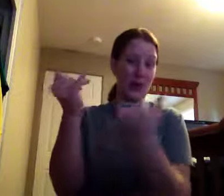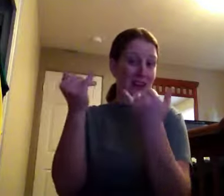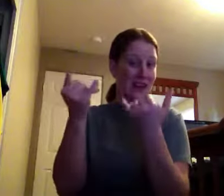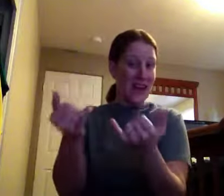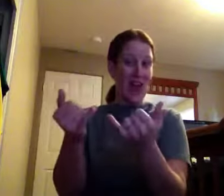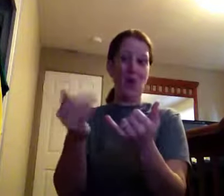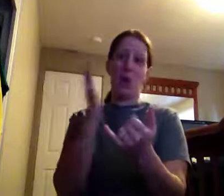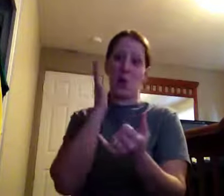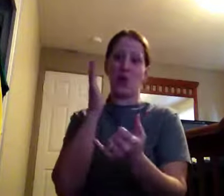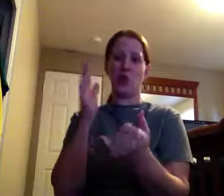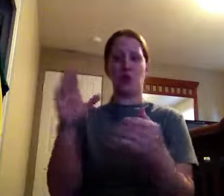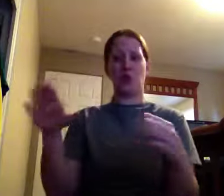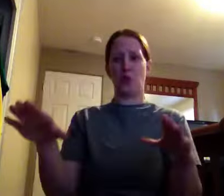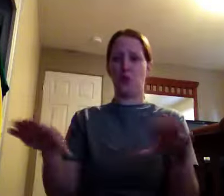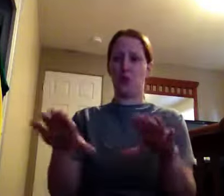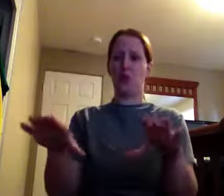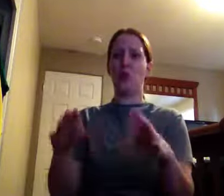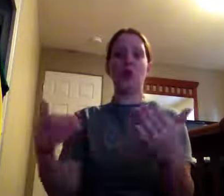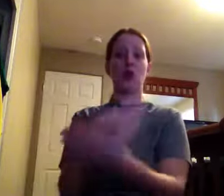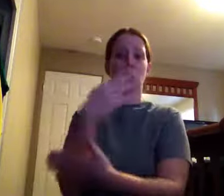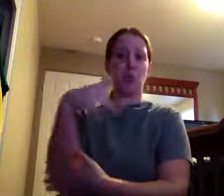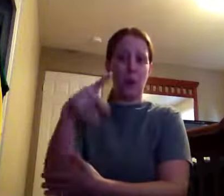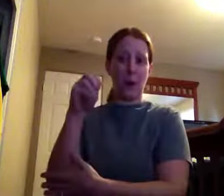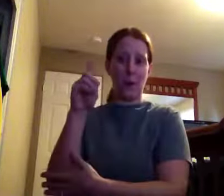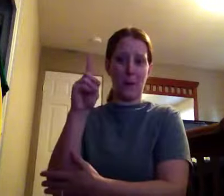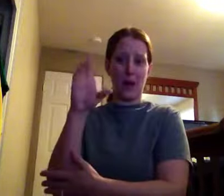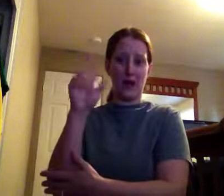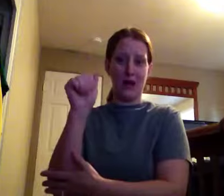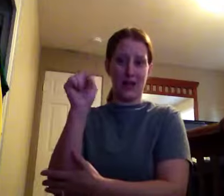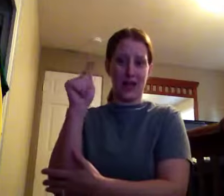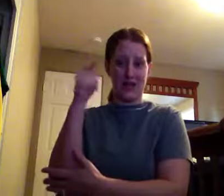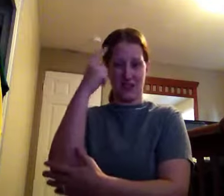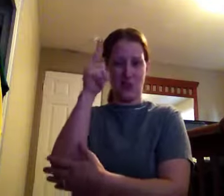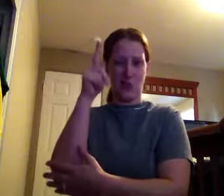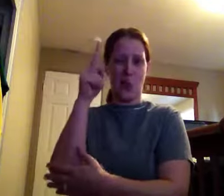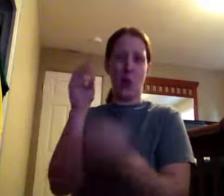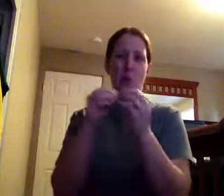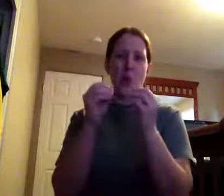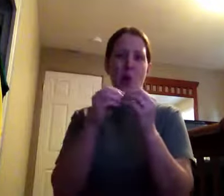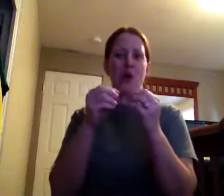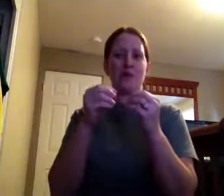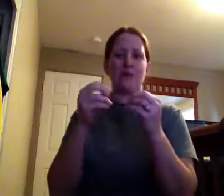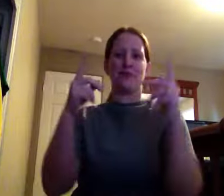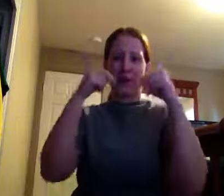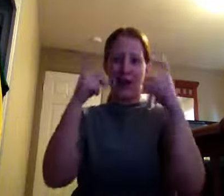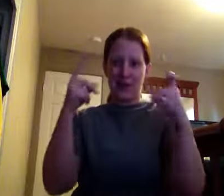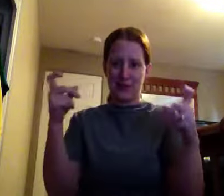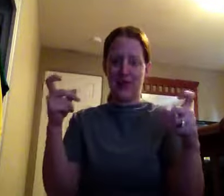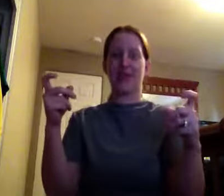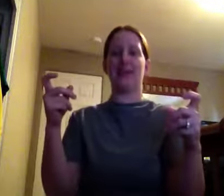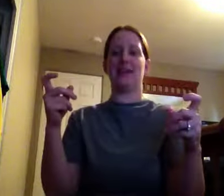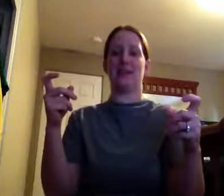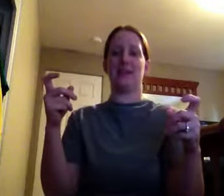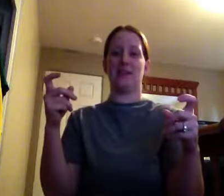just going to do simple empirical formulas. Now question, is that what this molecule really is? I don't know.